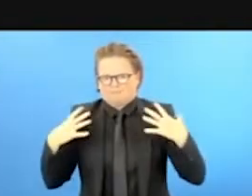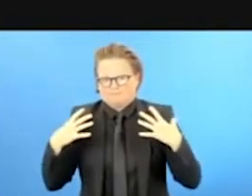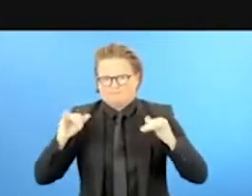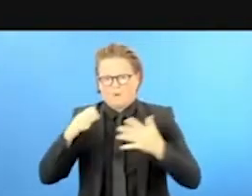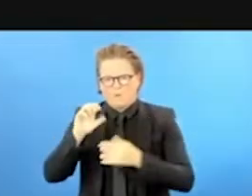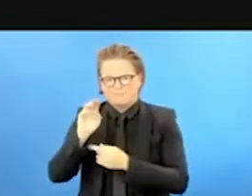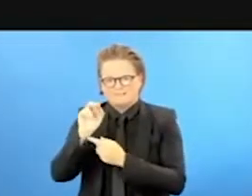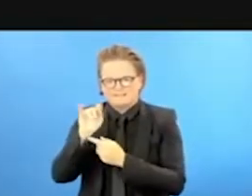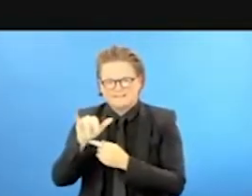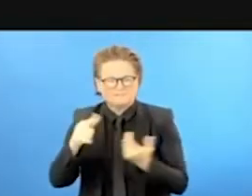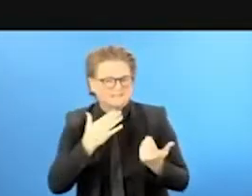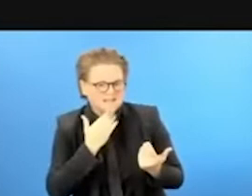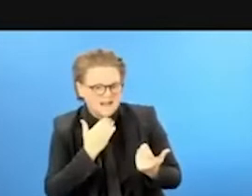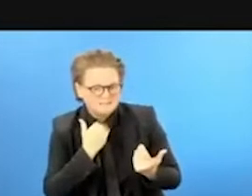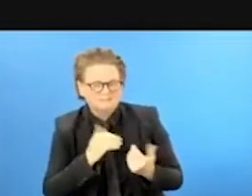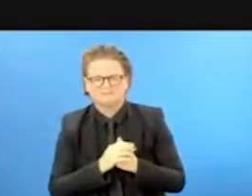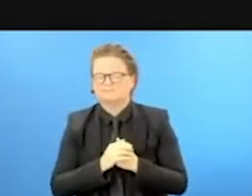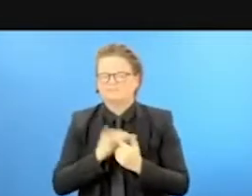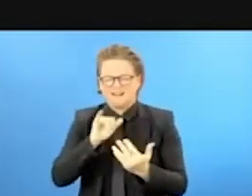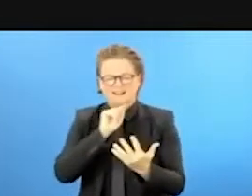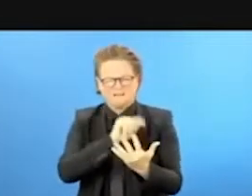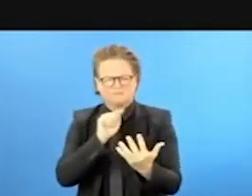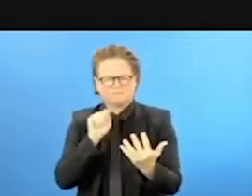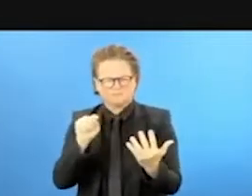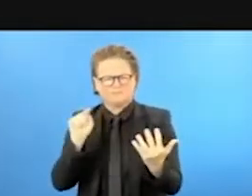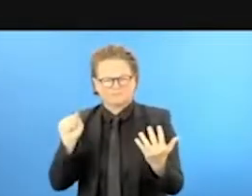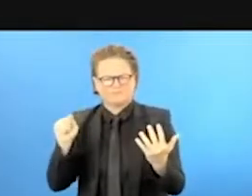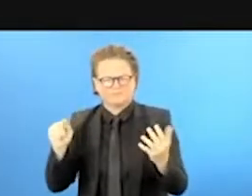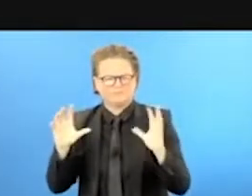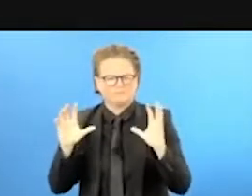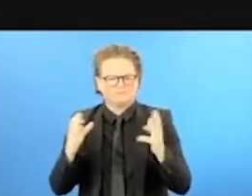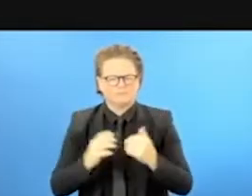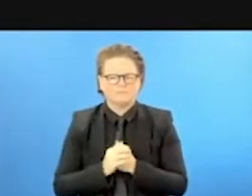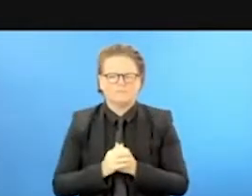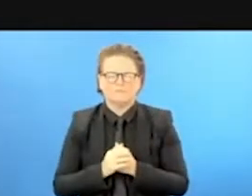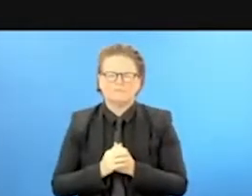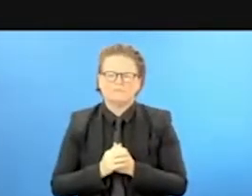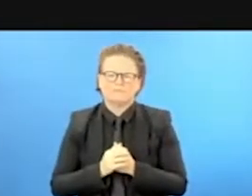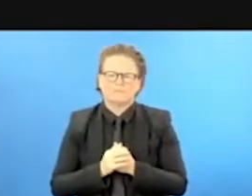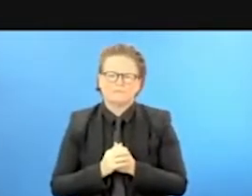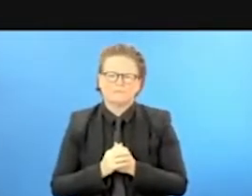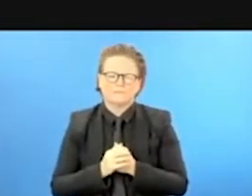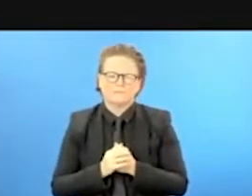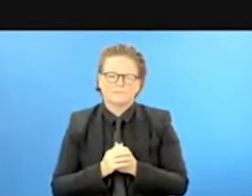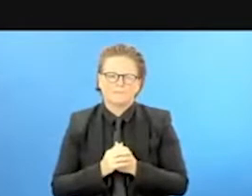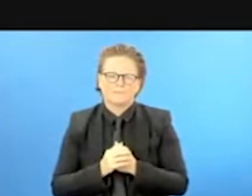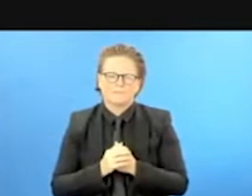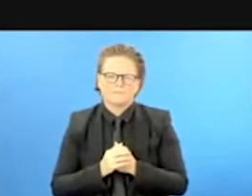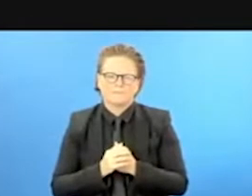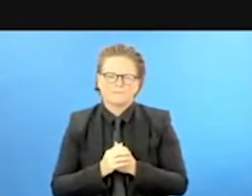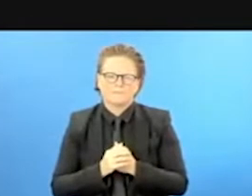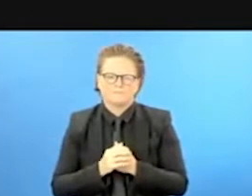obesity with a body mass index of over 30. And here is one place we differed from the state. We took